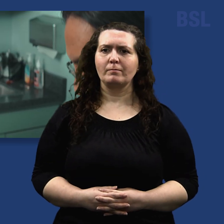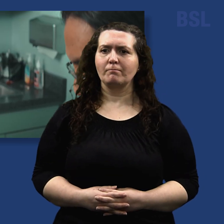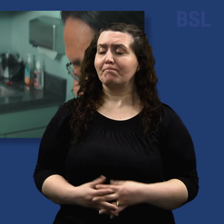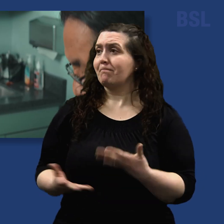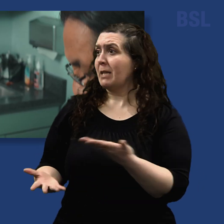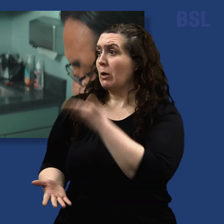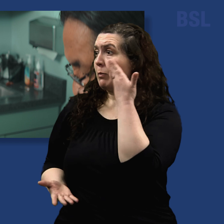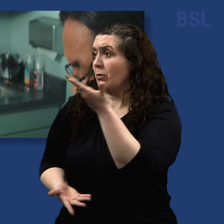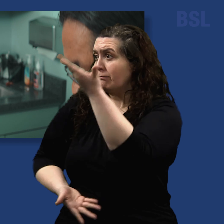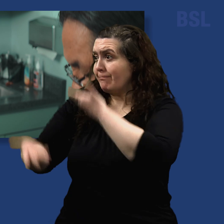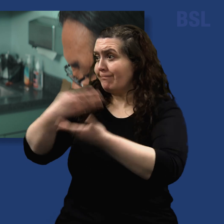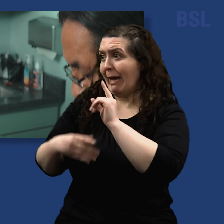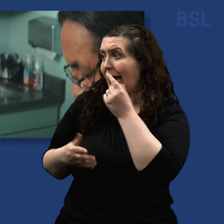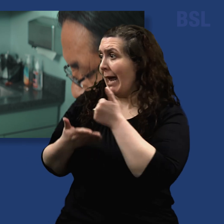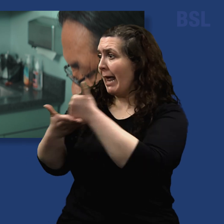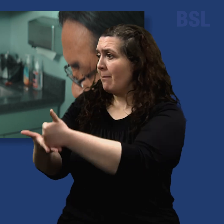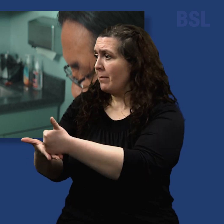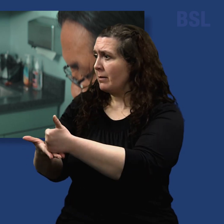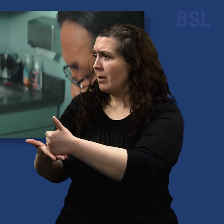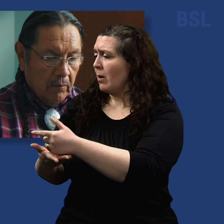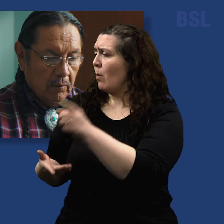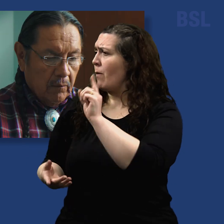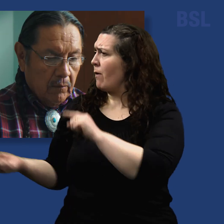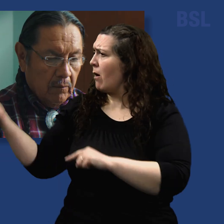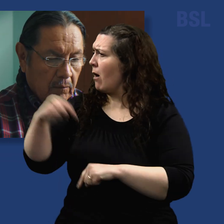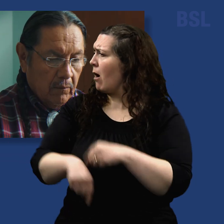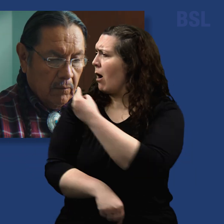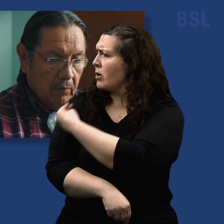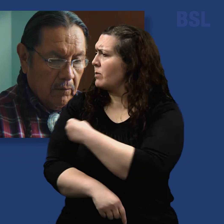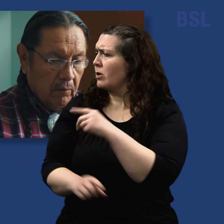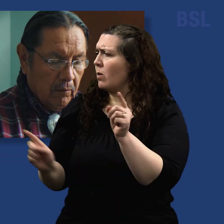I can't help you if you don't speak Maybe come to the hospital